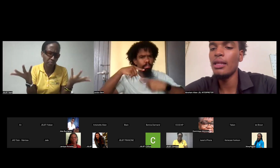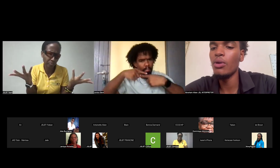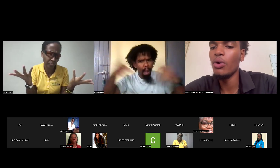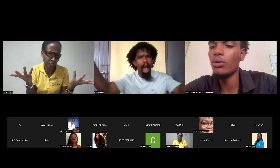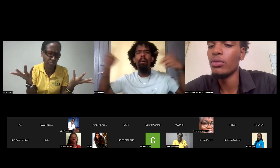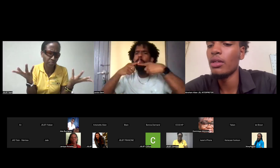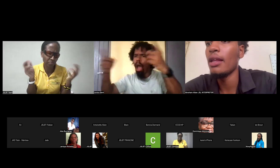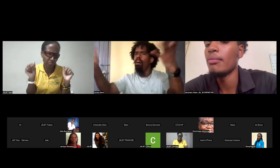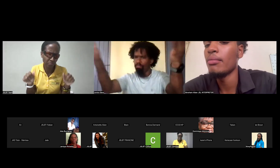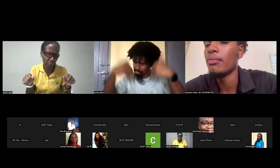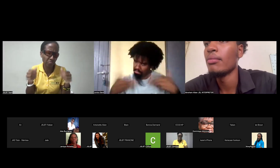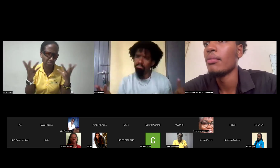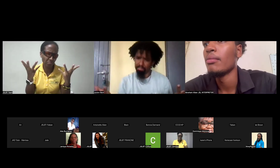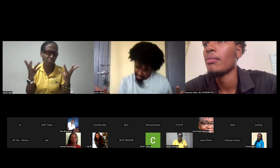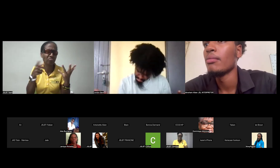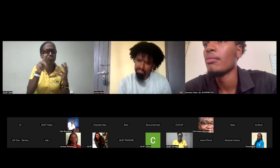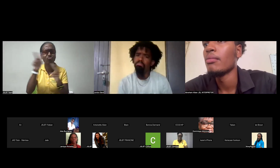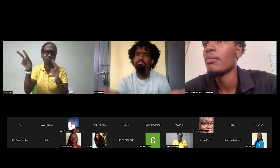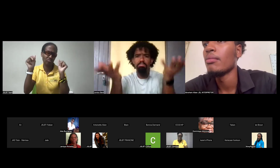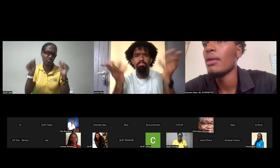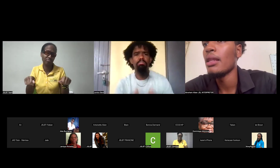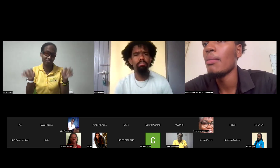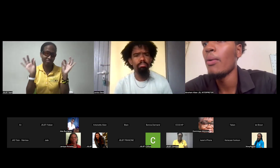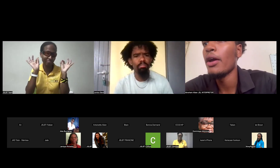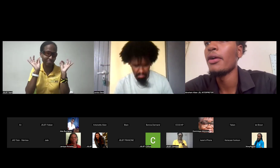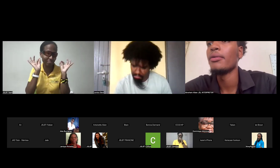them know, can make them aware